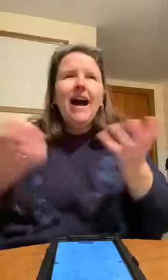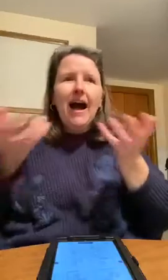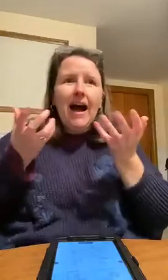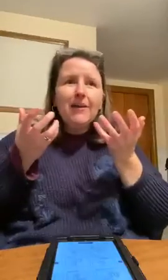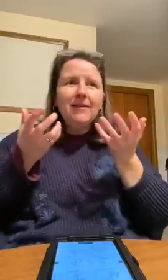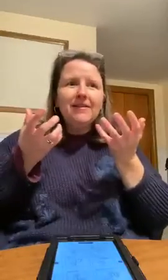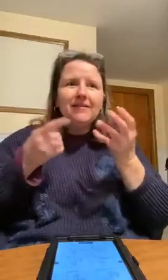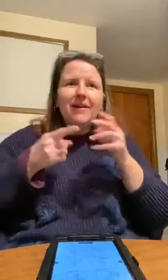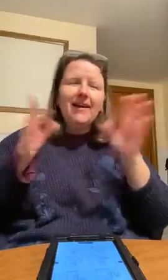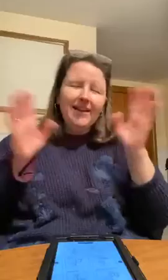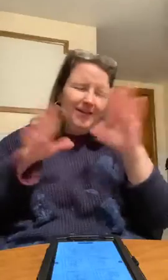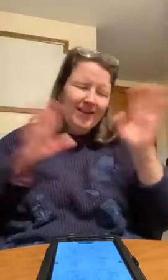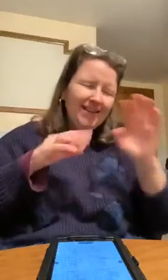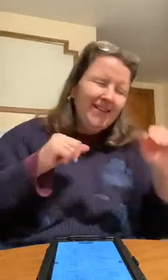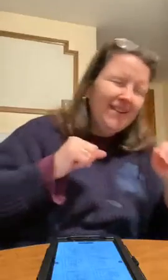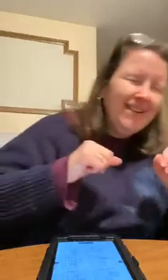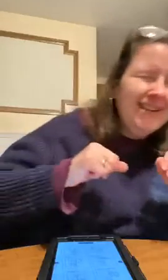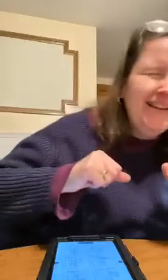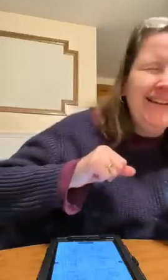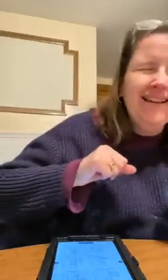I want some. Anyway.